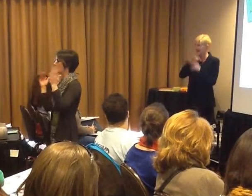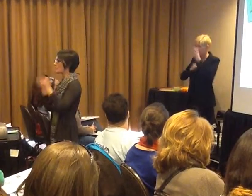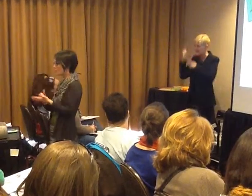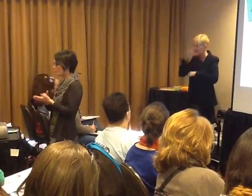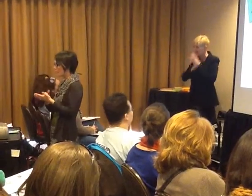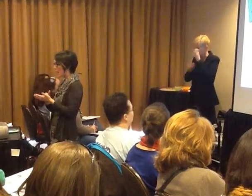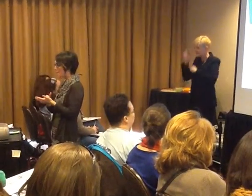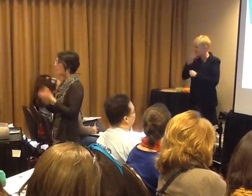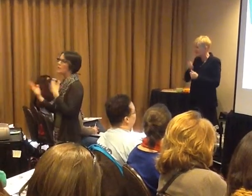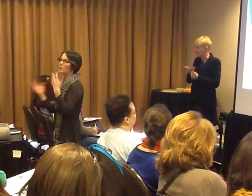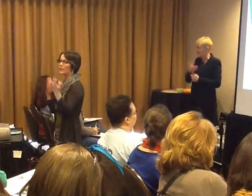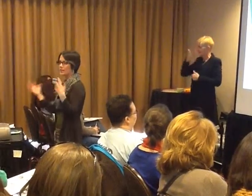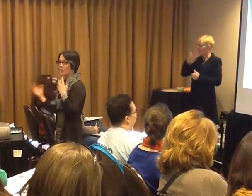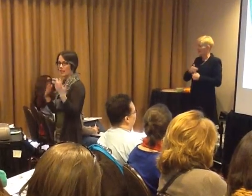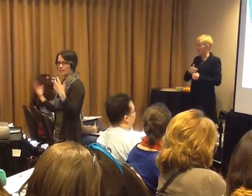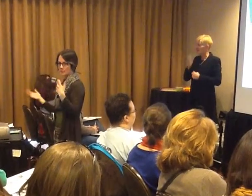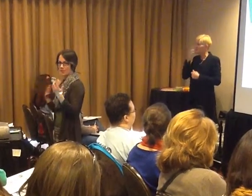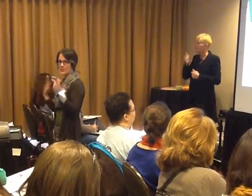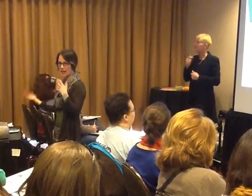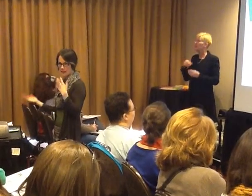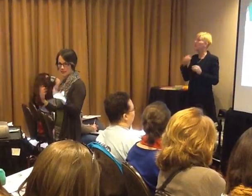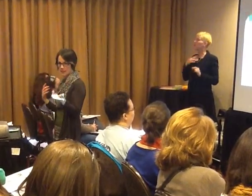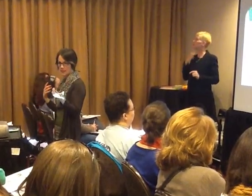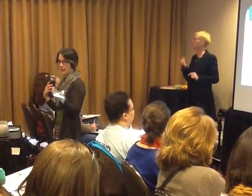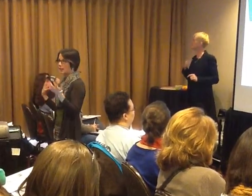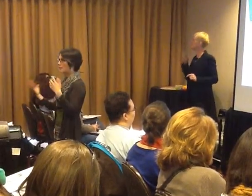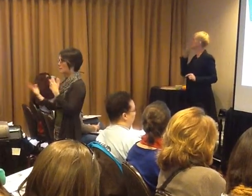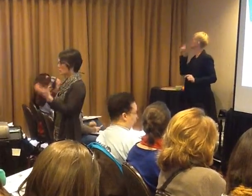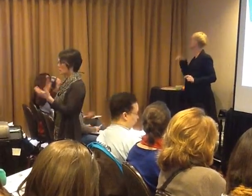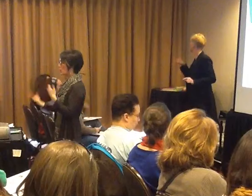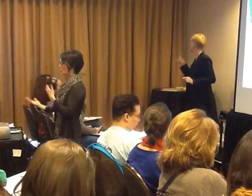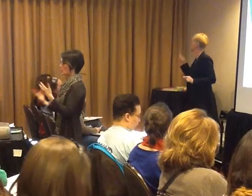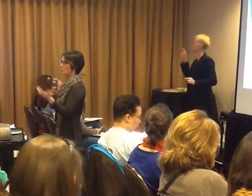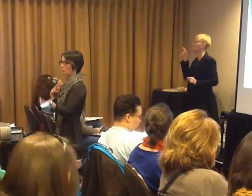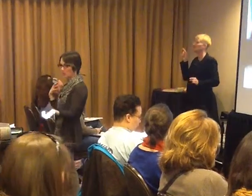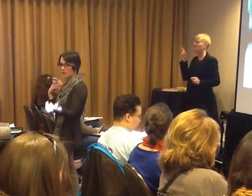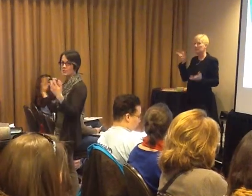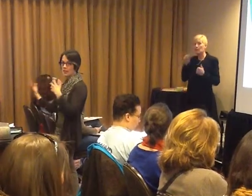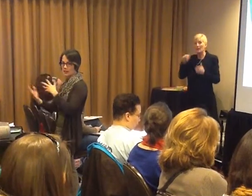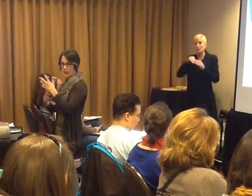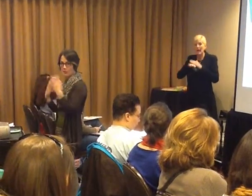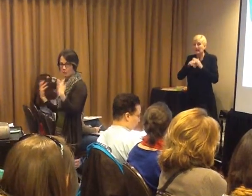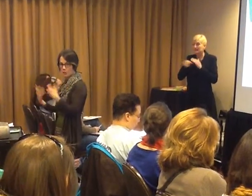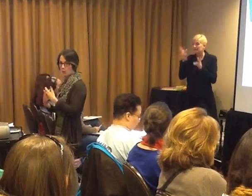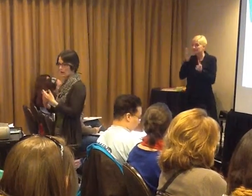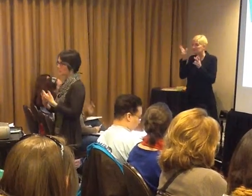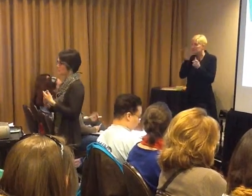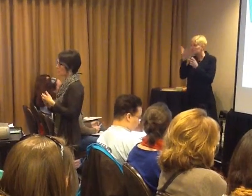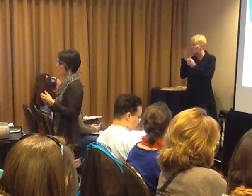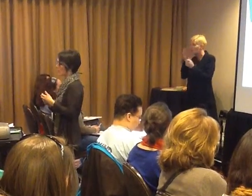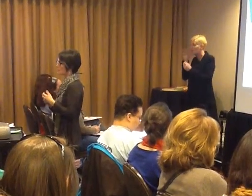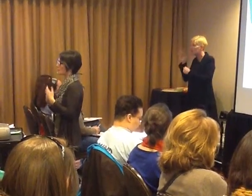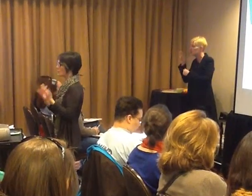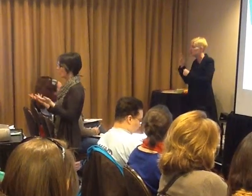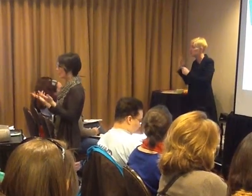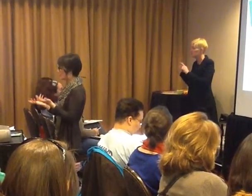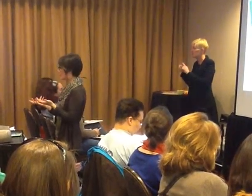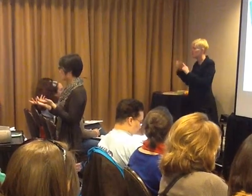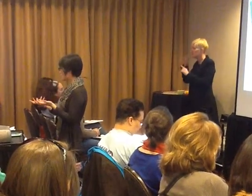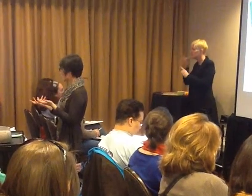everything that was in front of them because they wanted to be able to access the visual cues from their peers and the room, what else was going on.